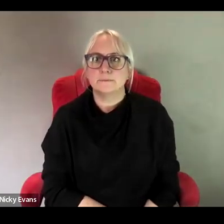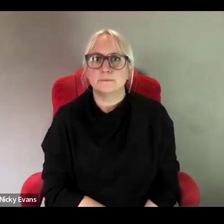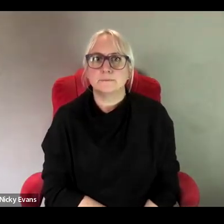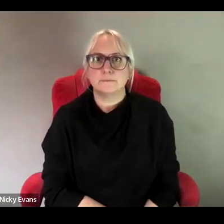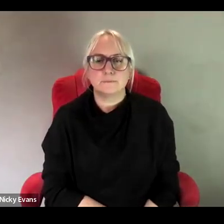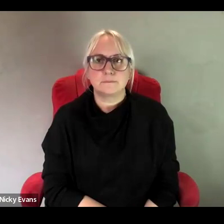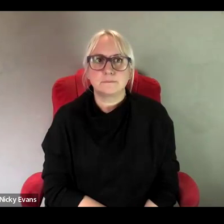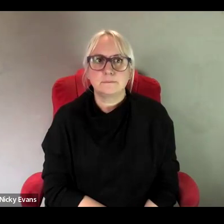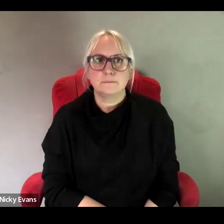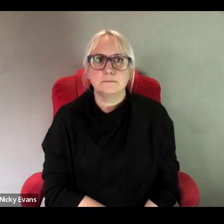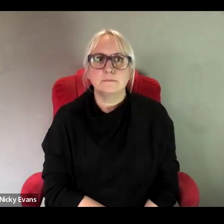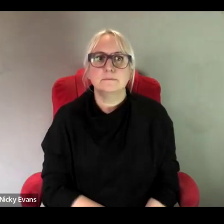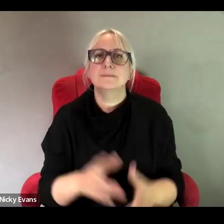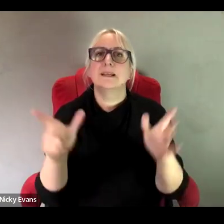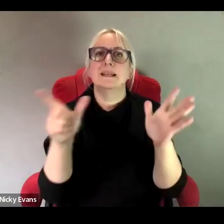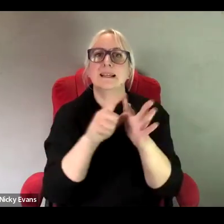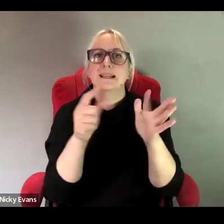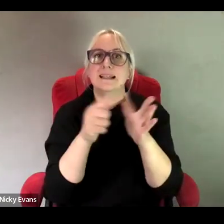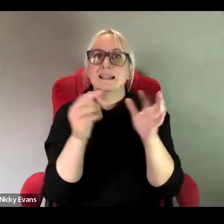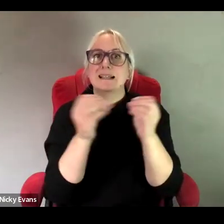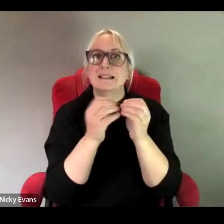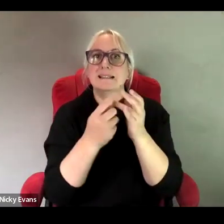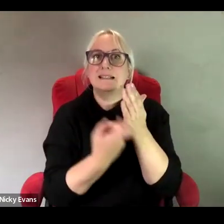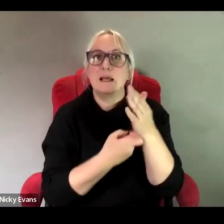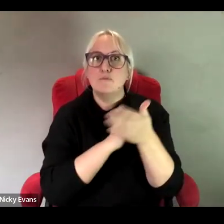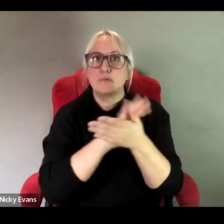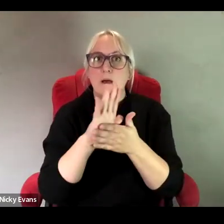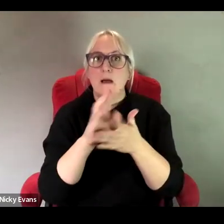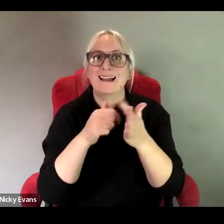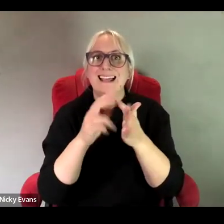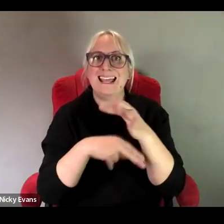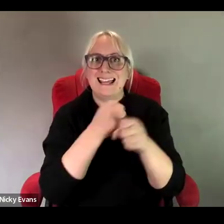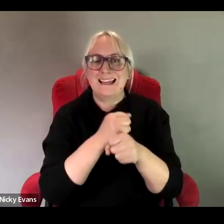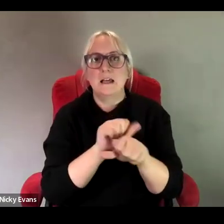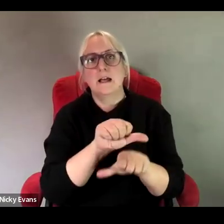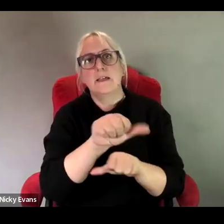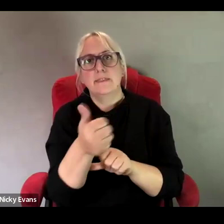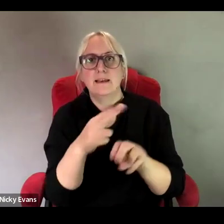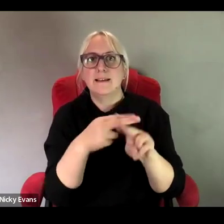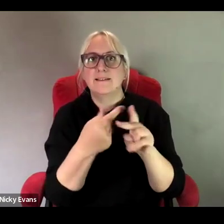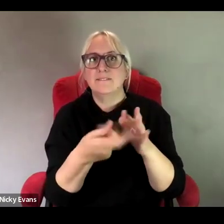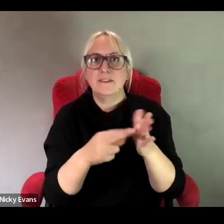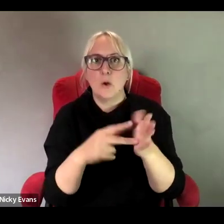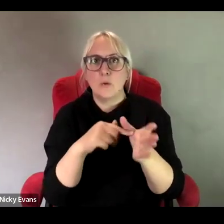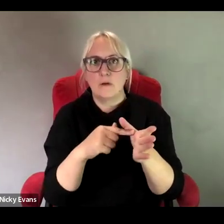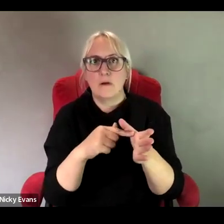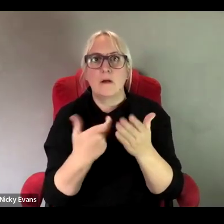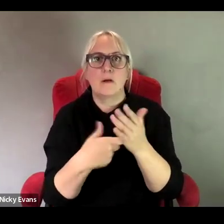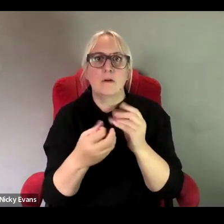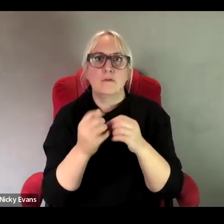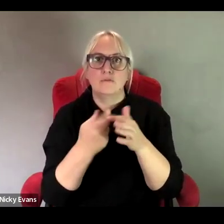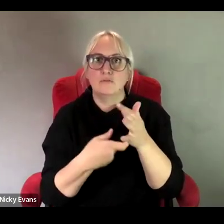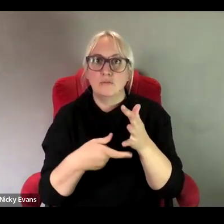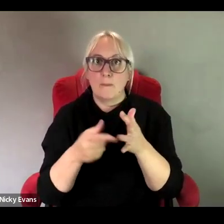Paula, we've got Deborah King, then Fiona Robertson first, then Dyra Emma Hopwood. If you want